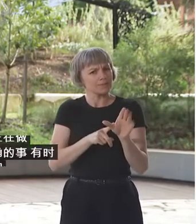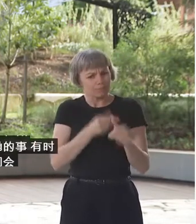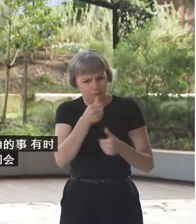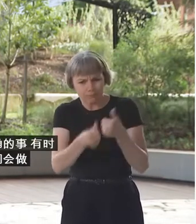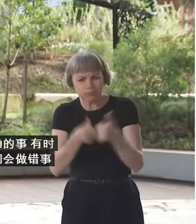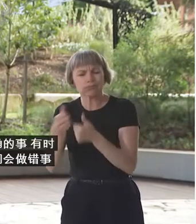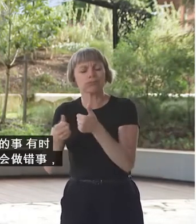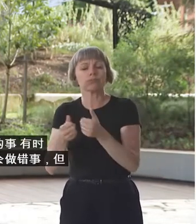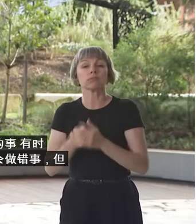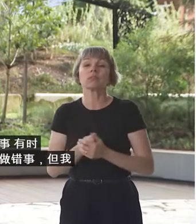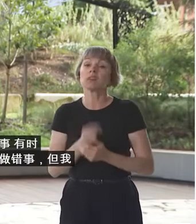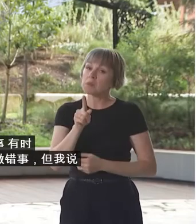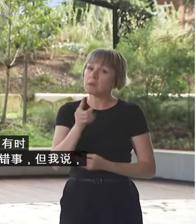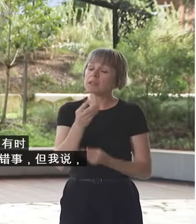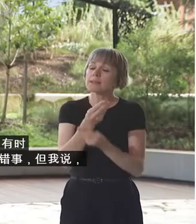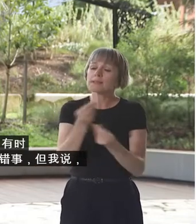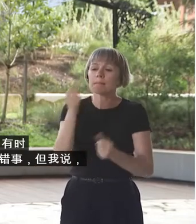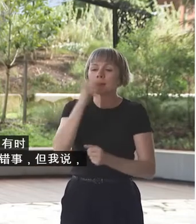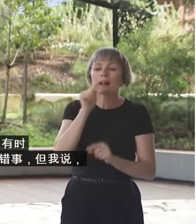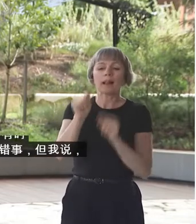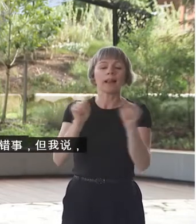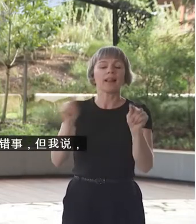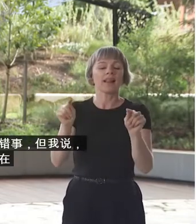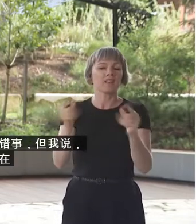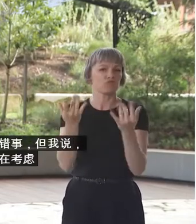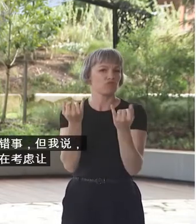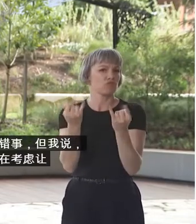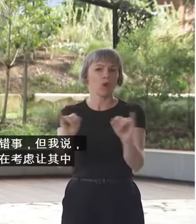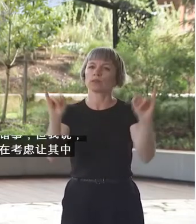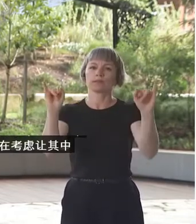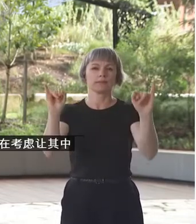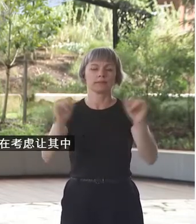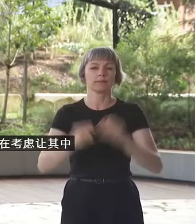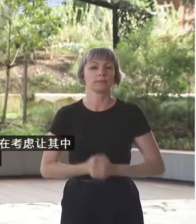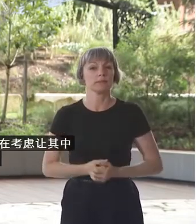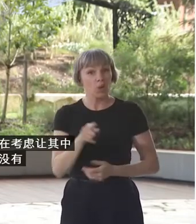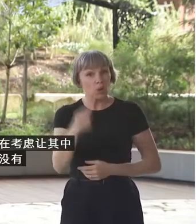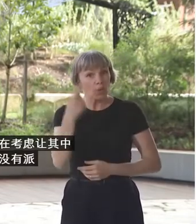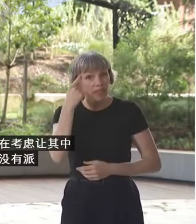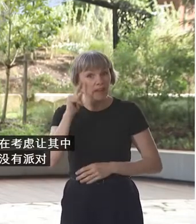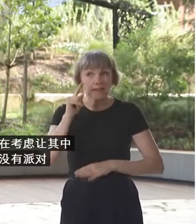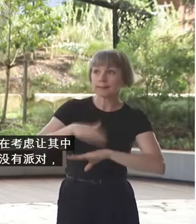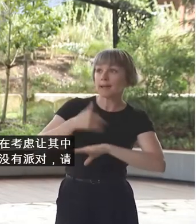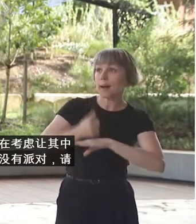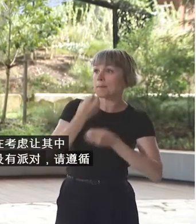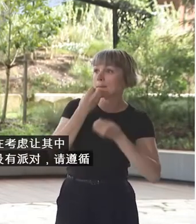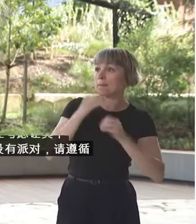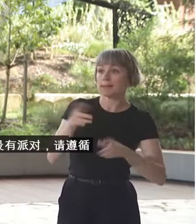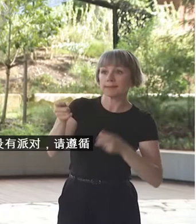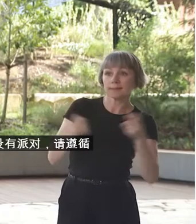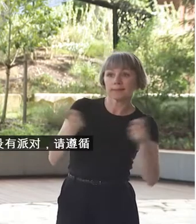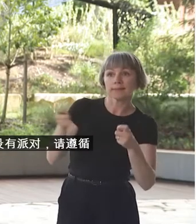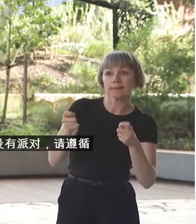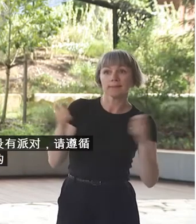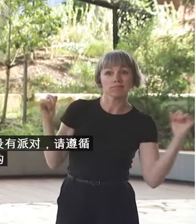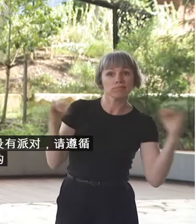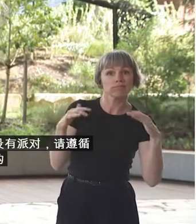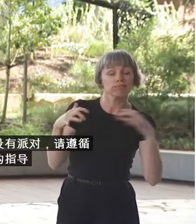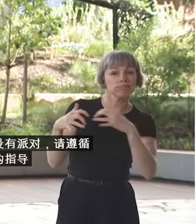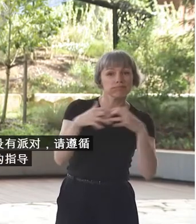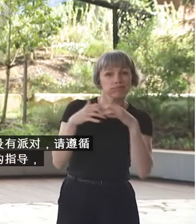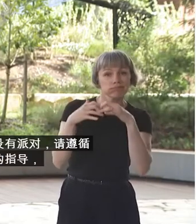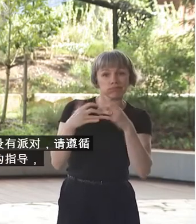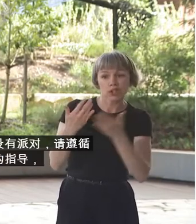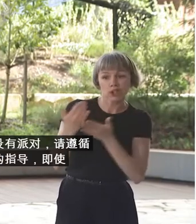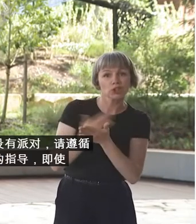time to time, people do the wrong thing. But I say, if you're thinking about having one of those parties, don't have one. Follow the guidance that we have